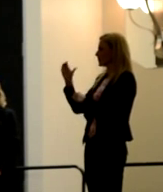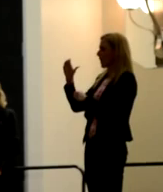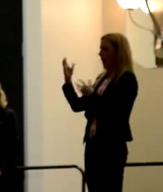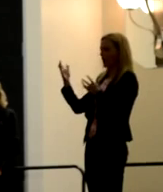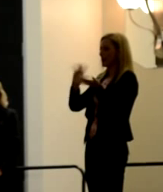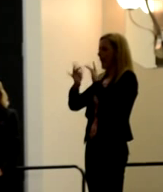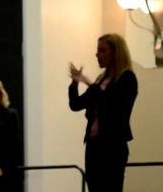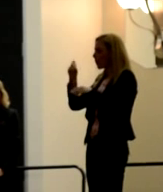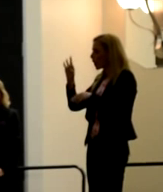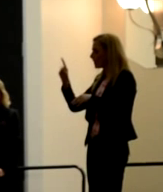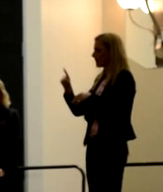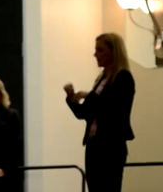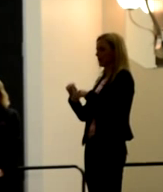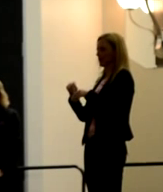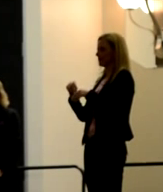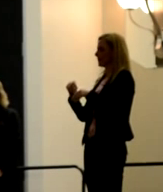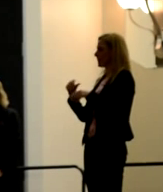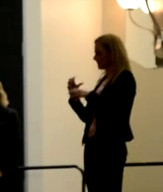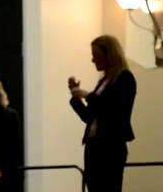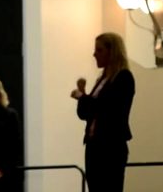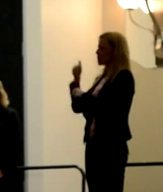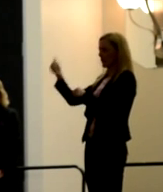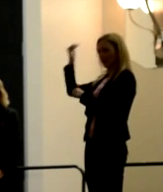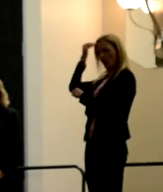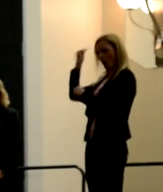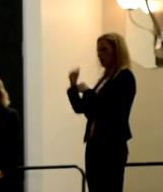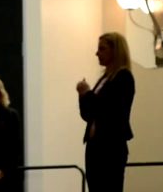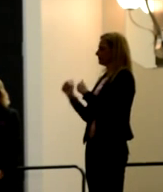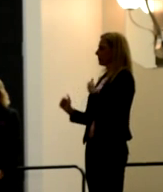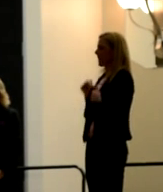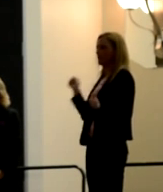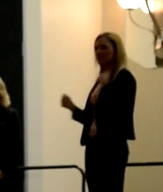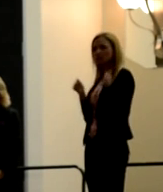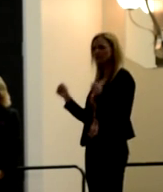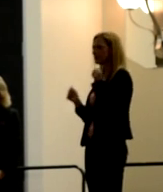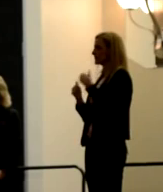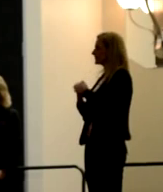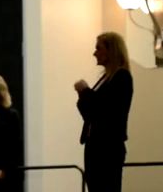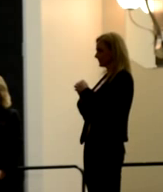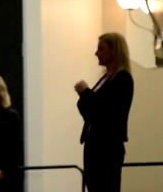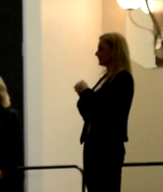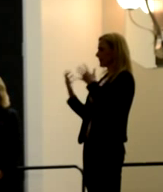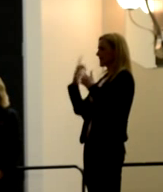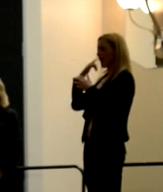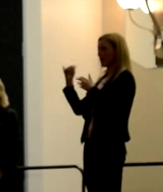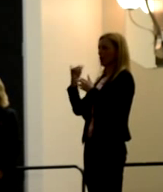yourself known, network as much as you can, make yourself known is how you do it. Just be